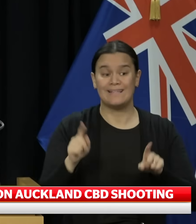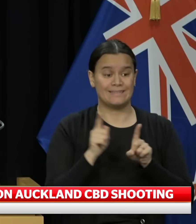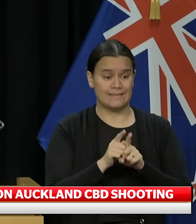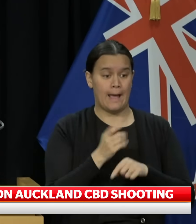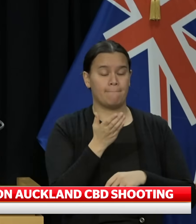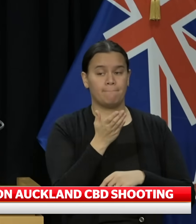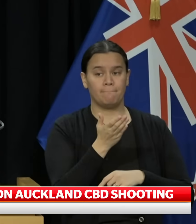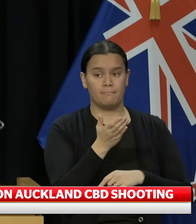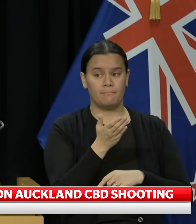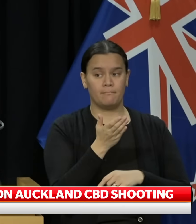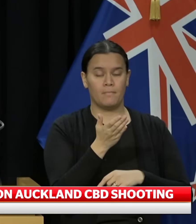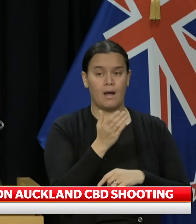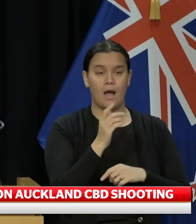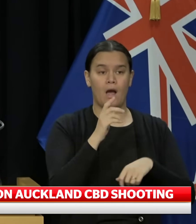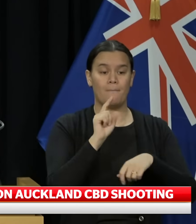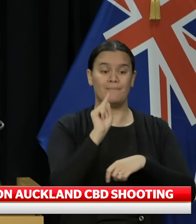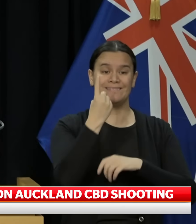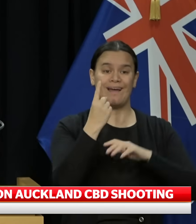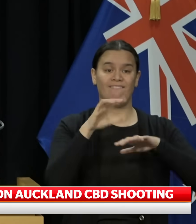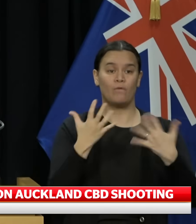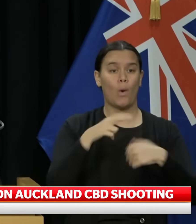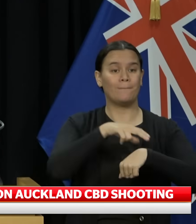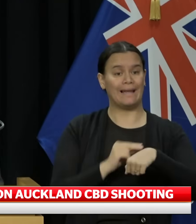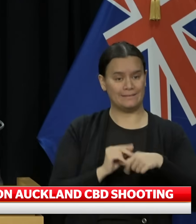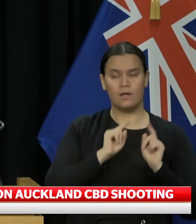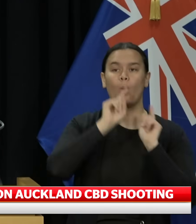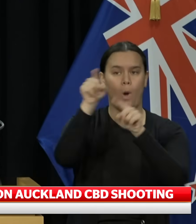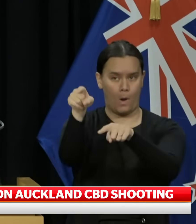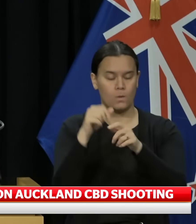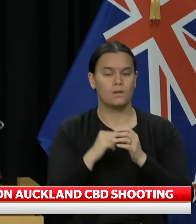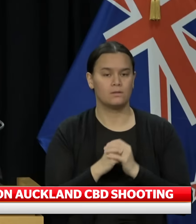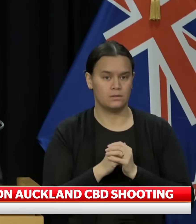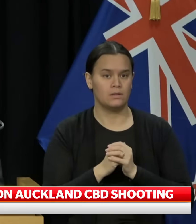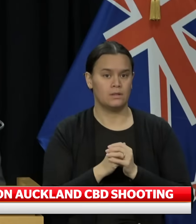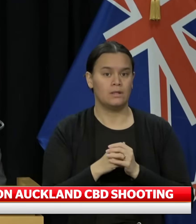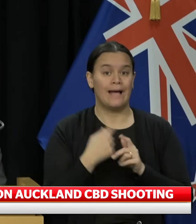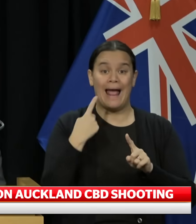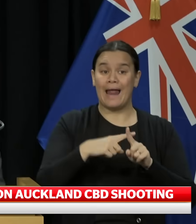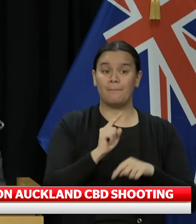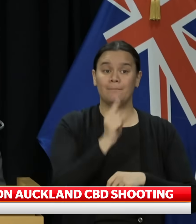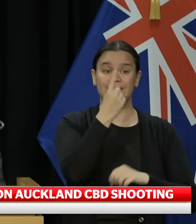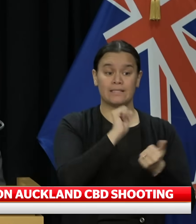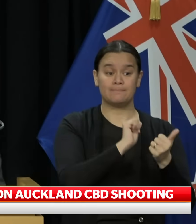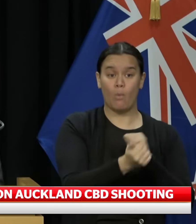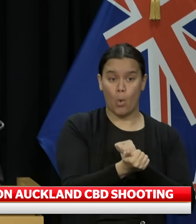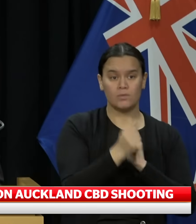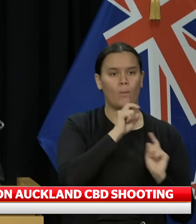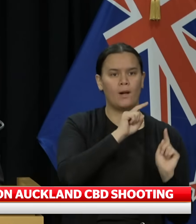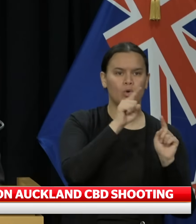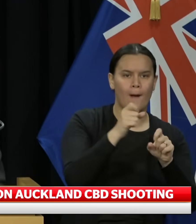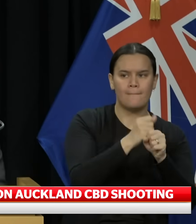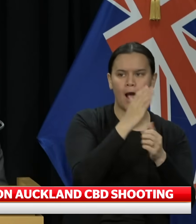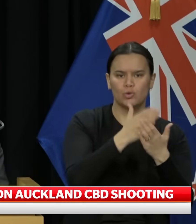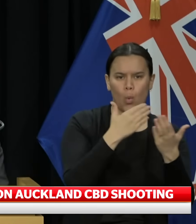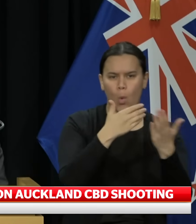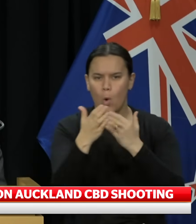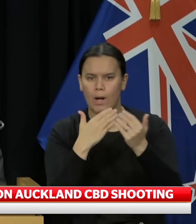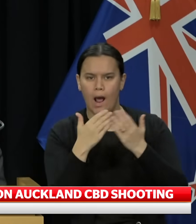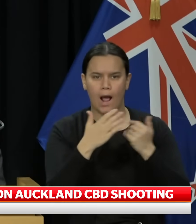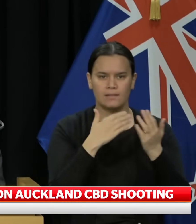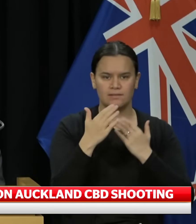be continuing his ongoing liaison with FIFA, and will be heading up to make sure that all of the arrangements for tonight are well taken care